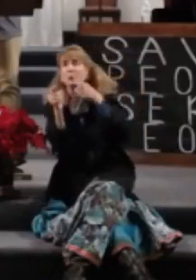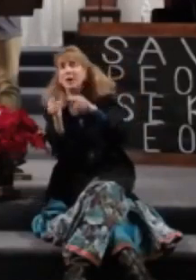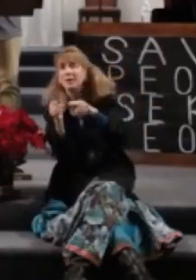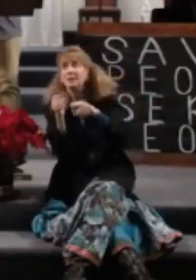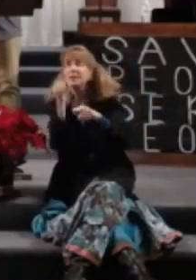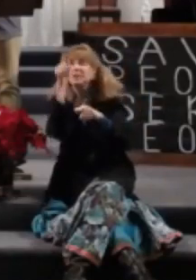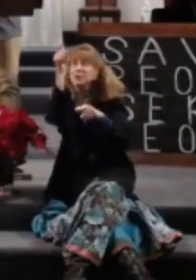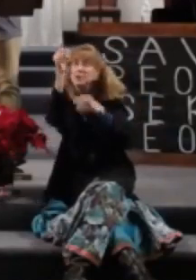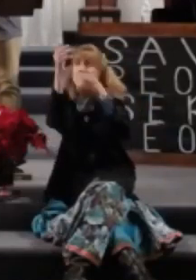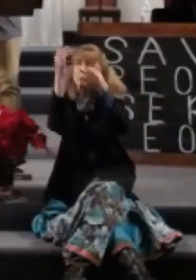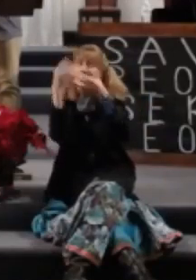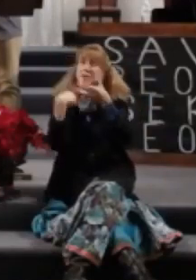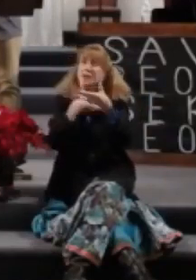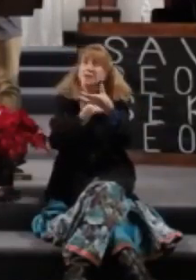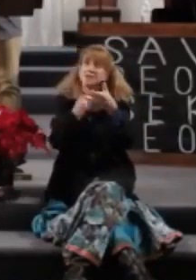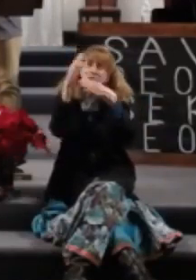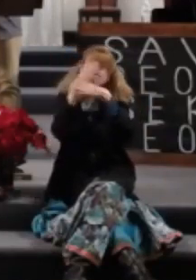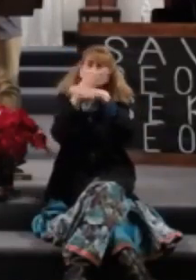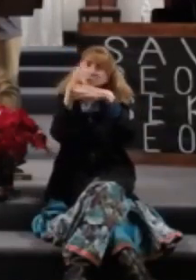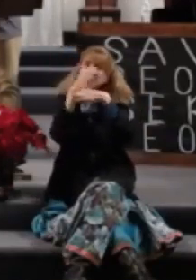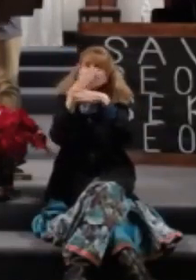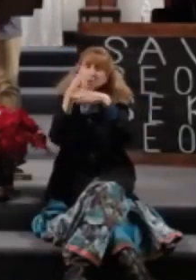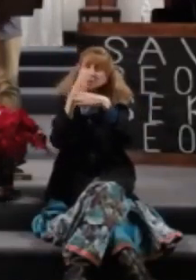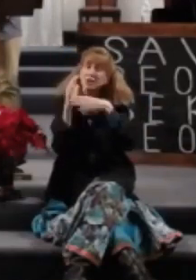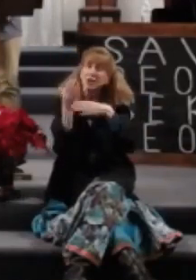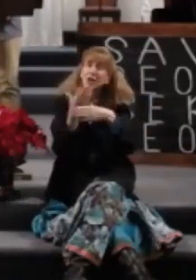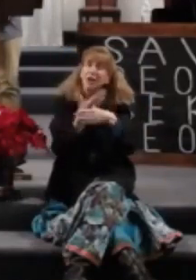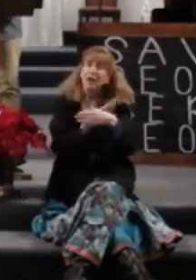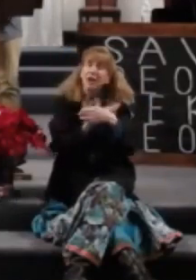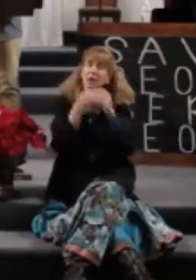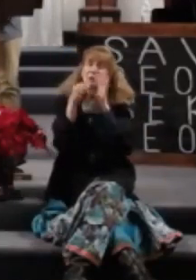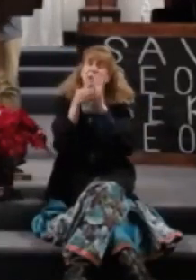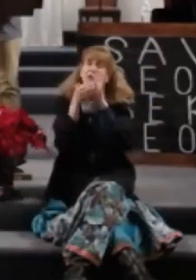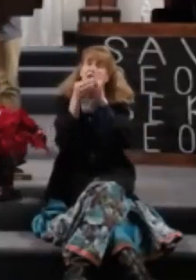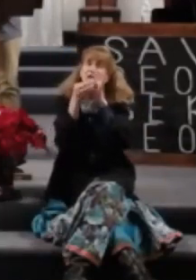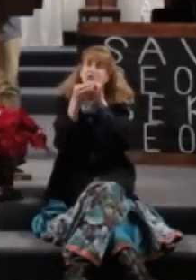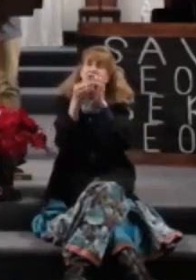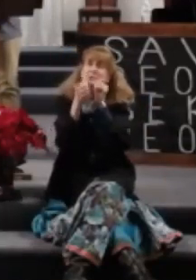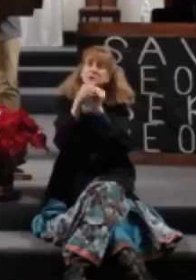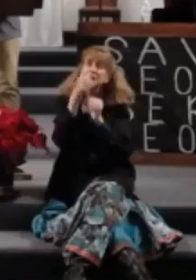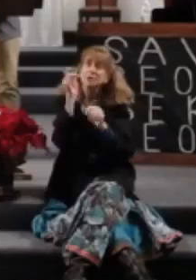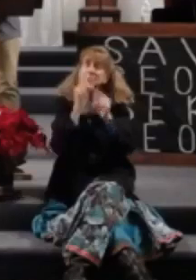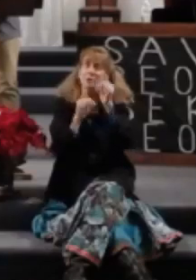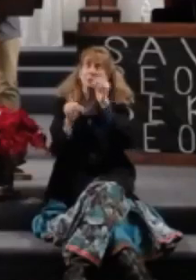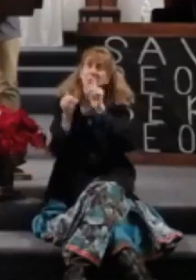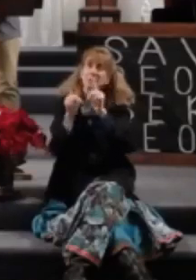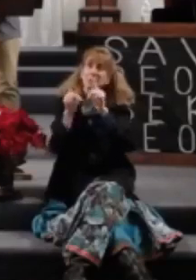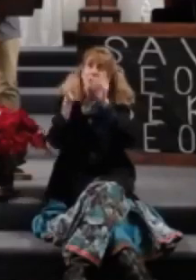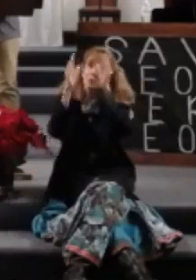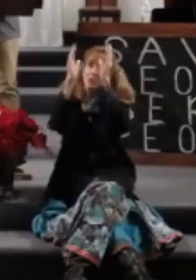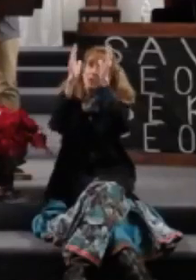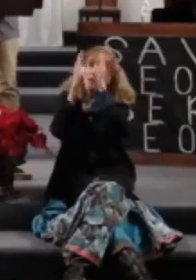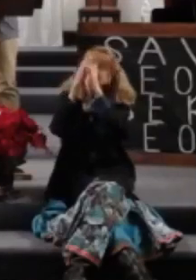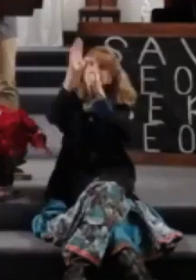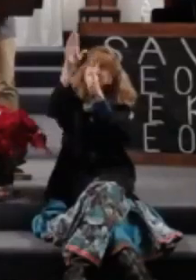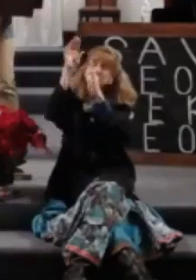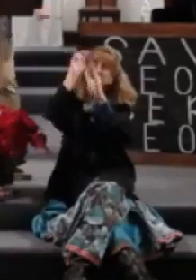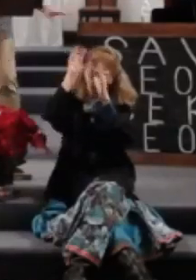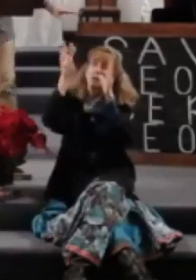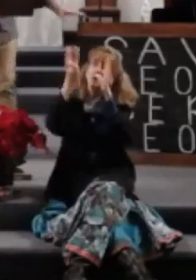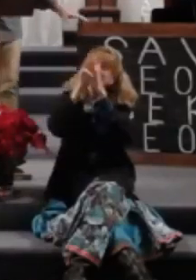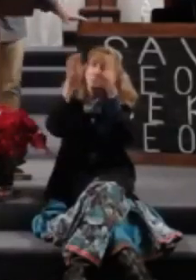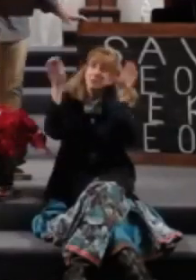want us to share our relationship with those around us. Father, we ask that your will be done in Jesus'